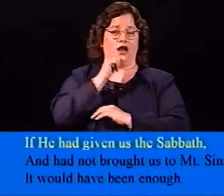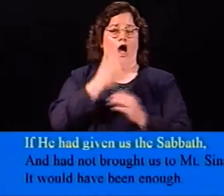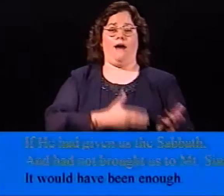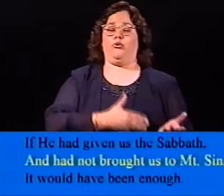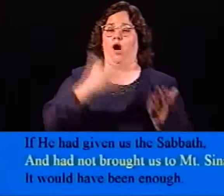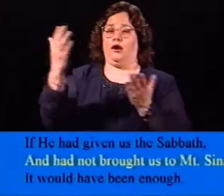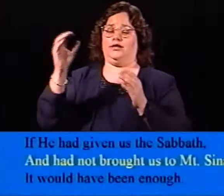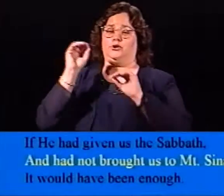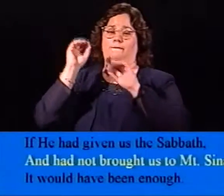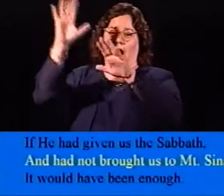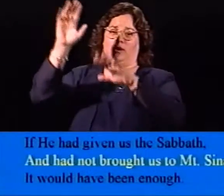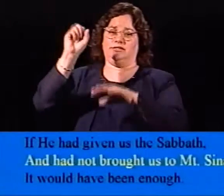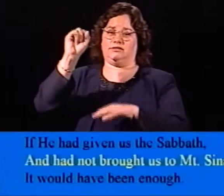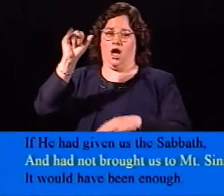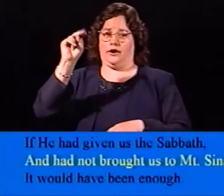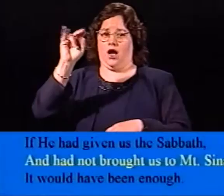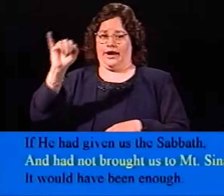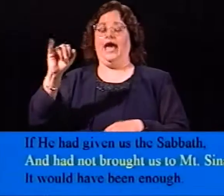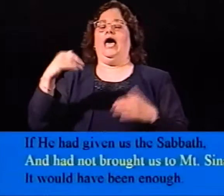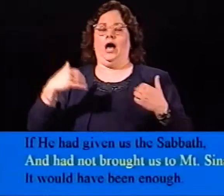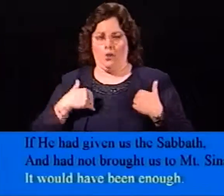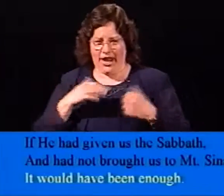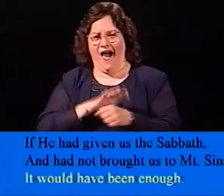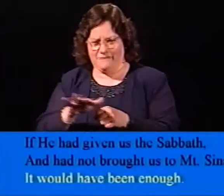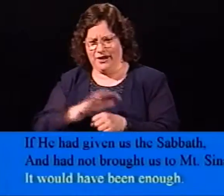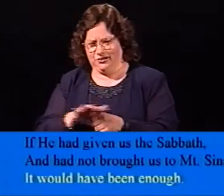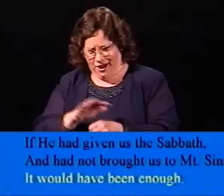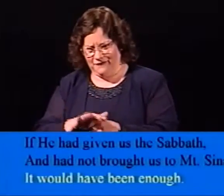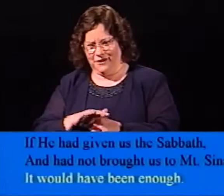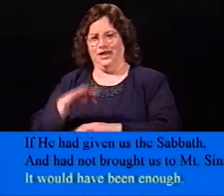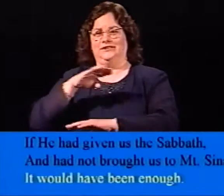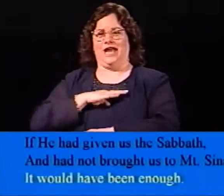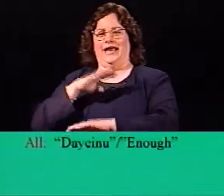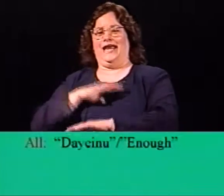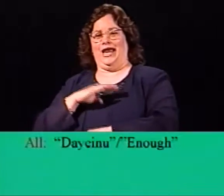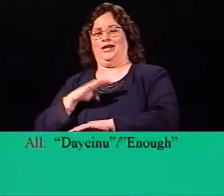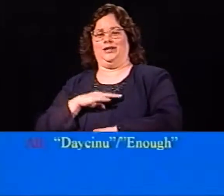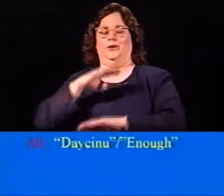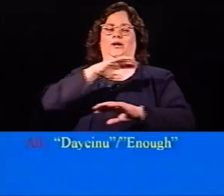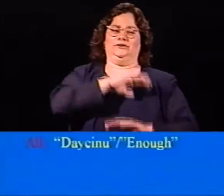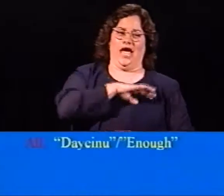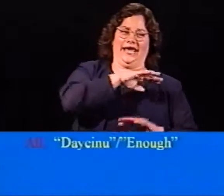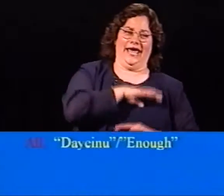brought us to Mount Sinai, it would have been enough. Daihenu enough. Daihenu enough.